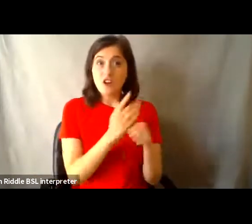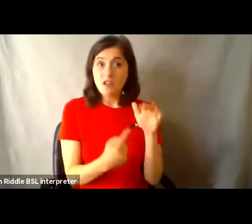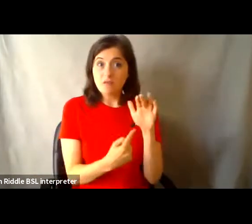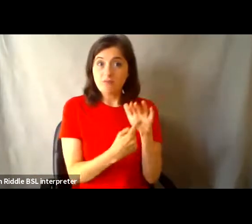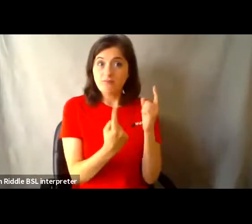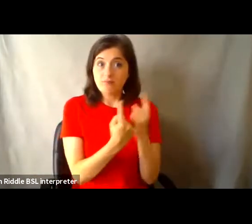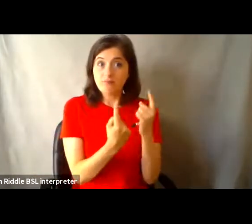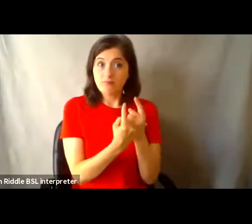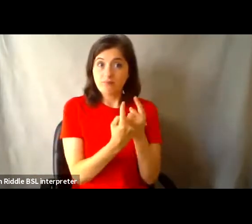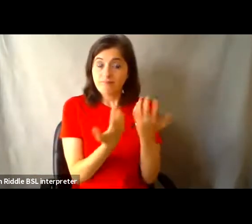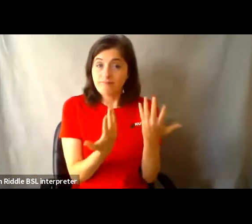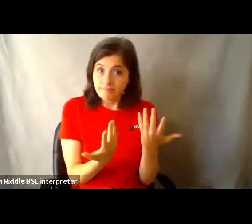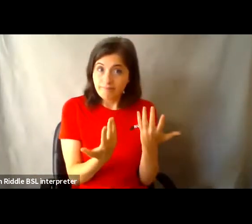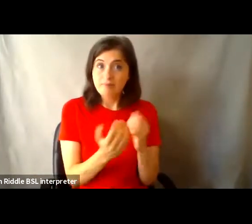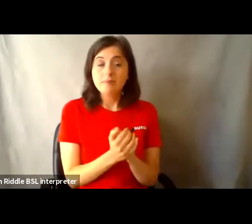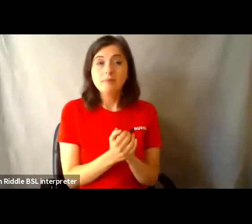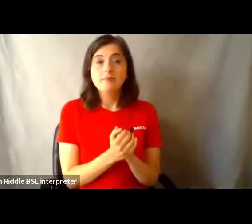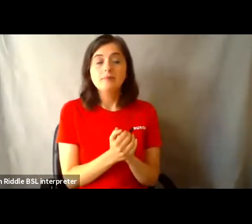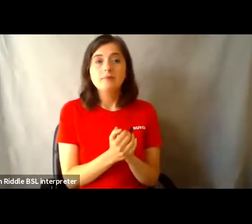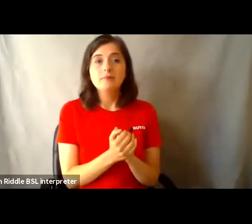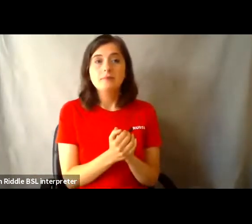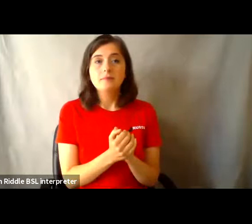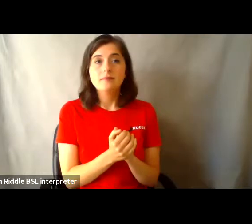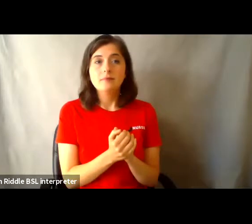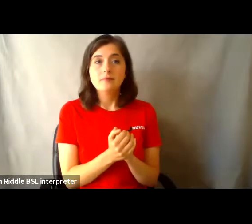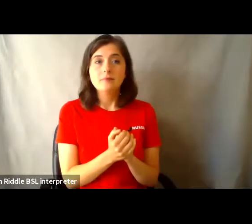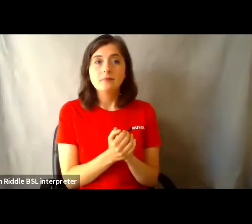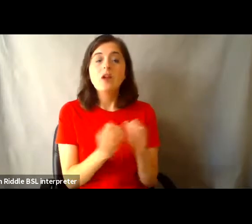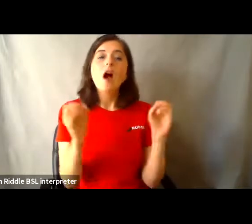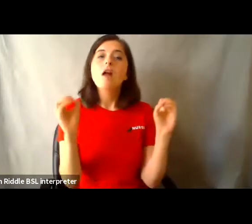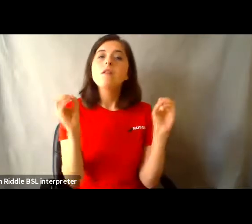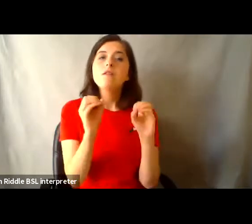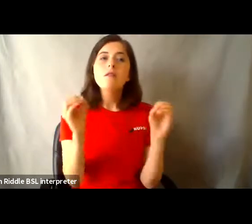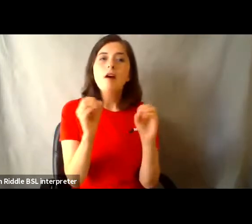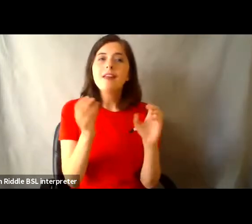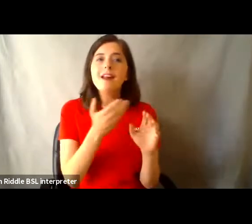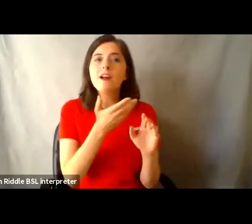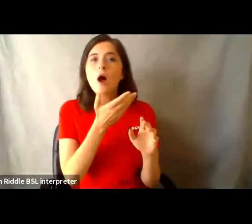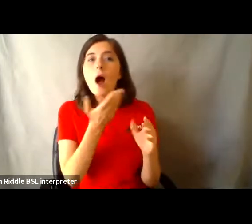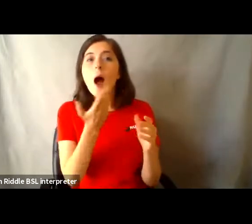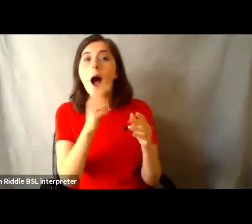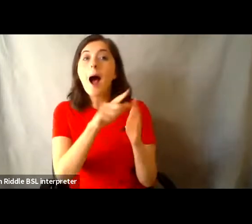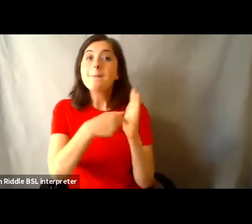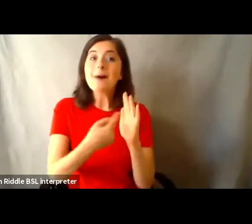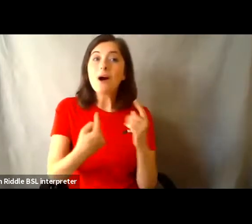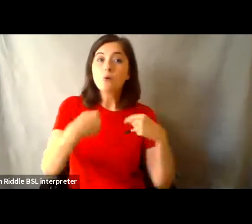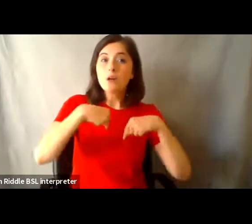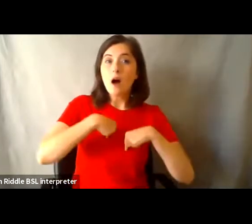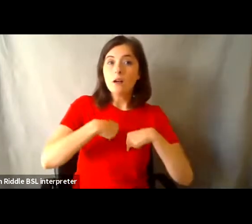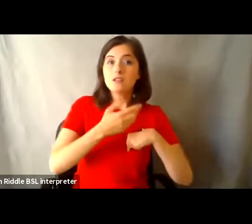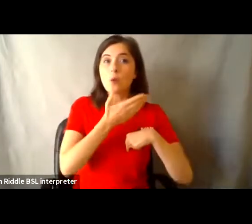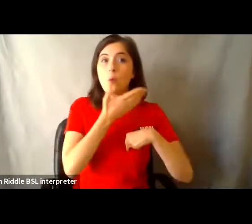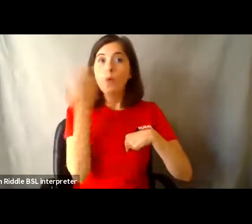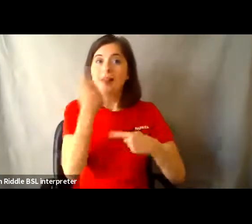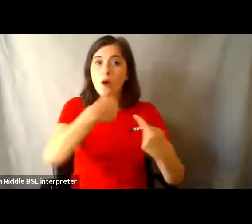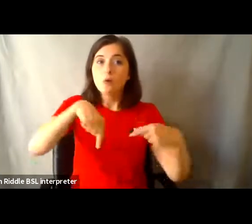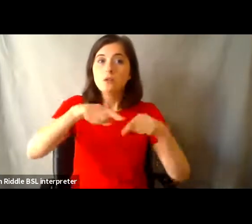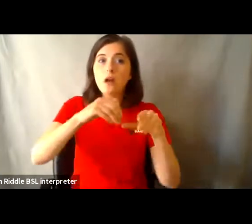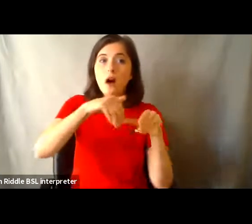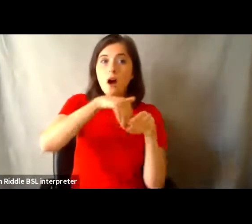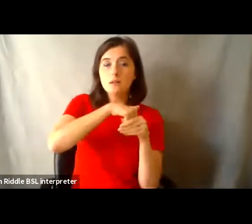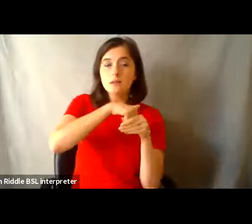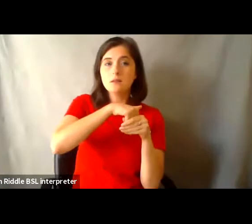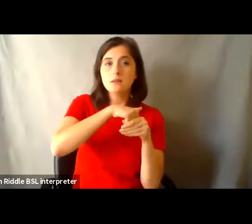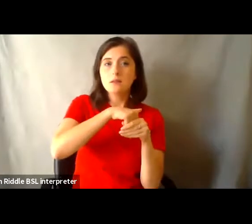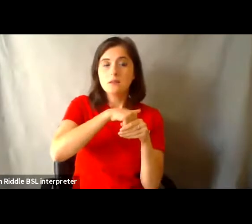everybody, is nothing about us without us. It is our model. We